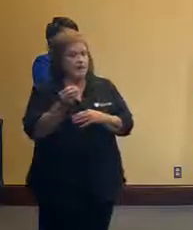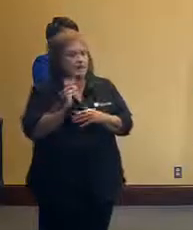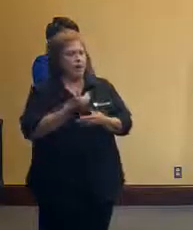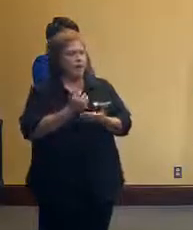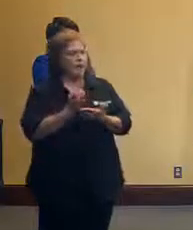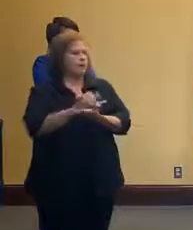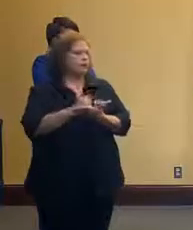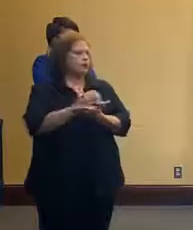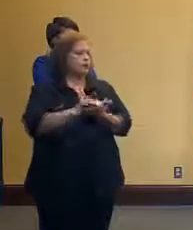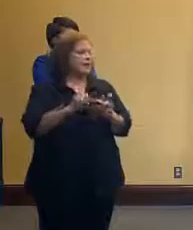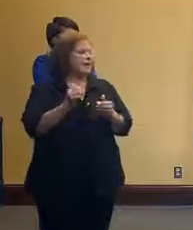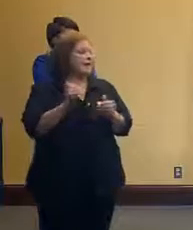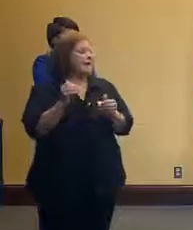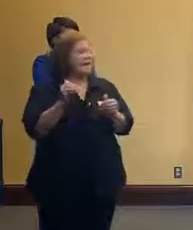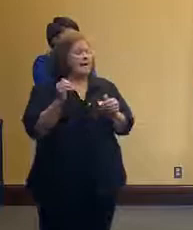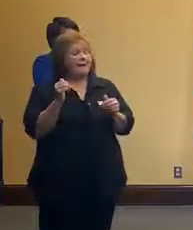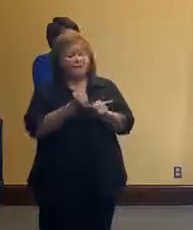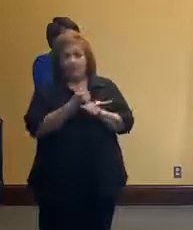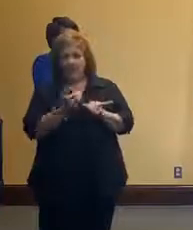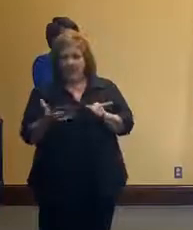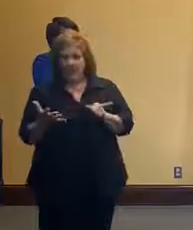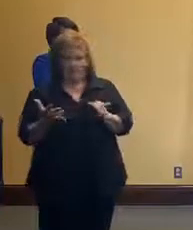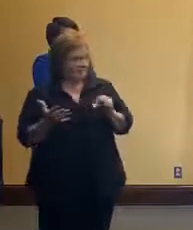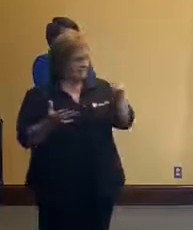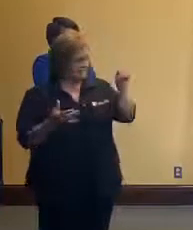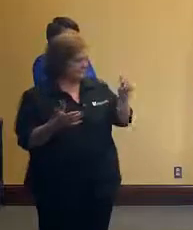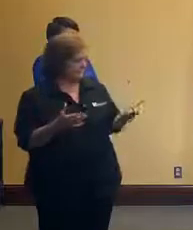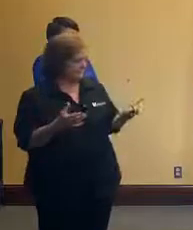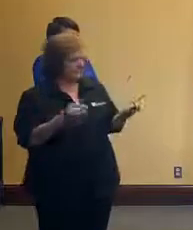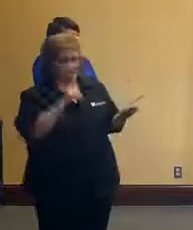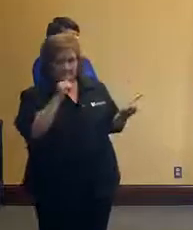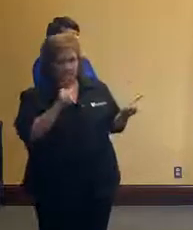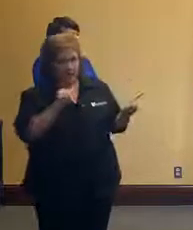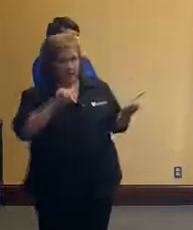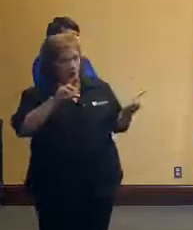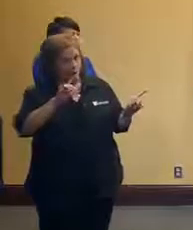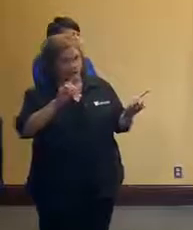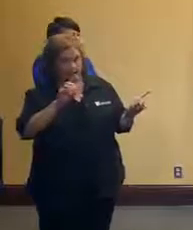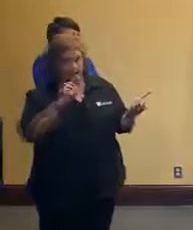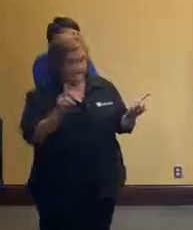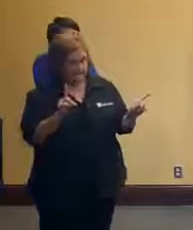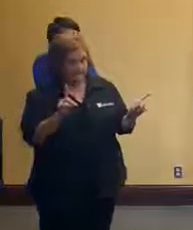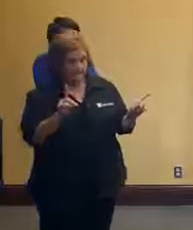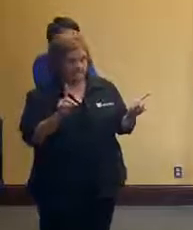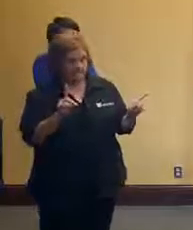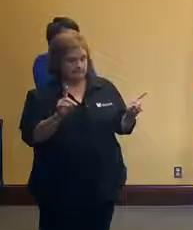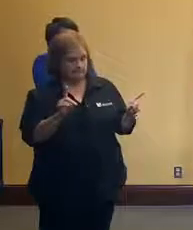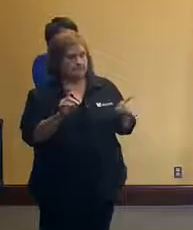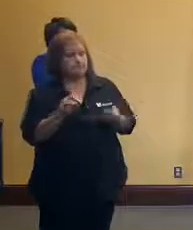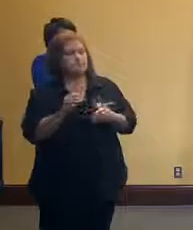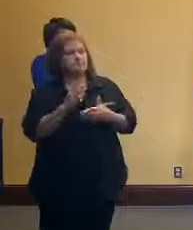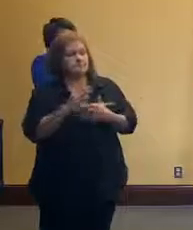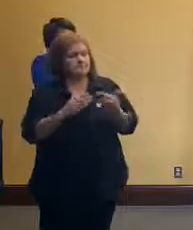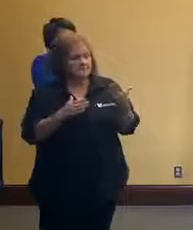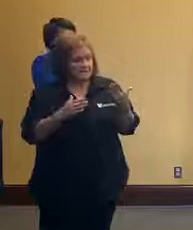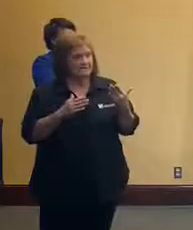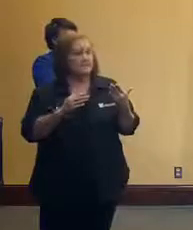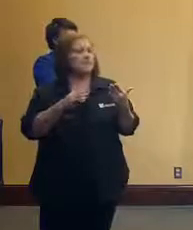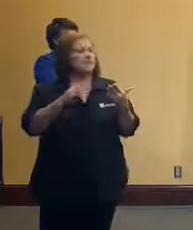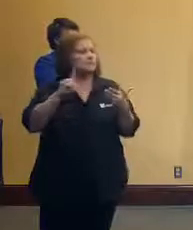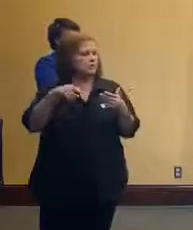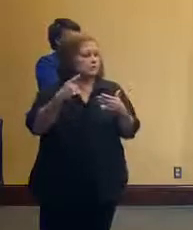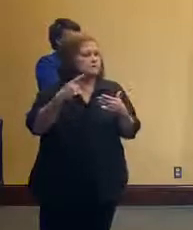collections. Everything, once again, is unaudited, and it is not, and in some cases,